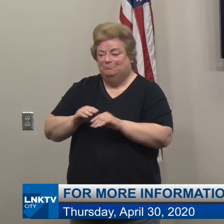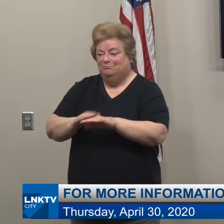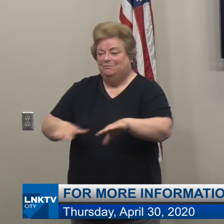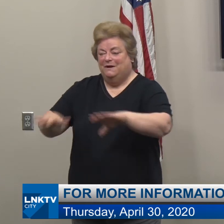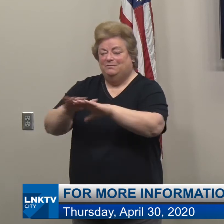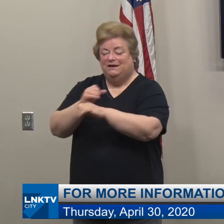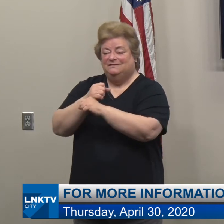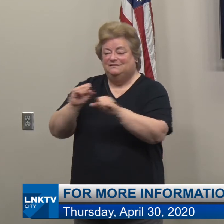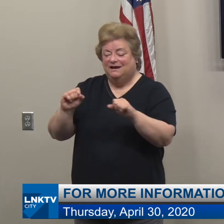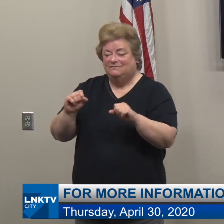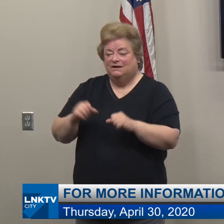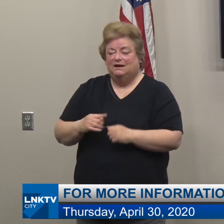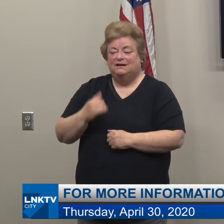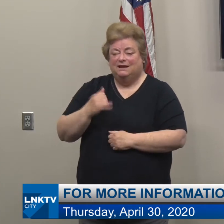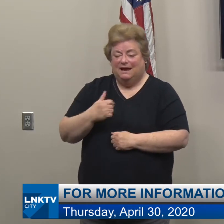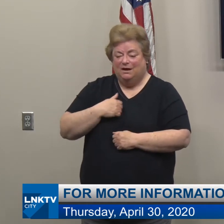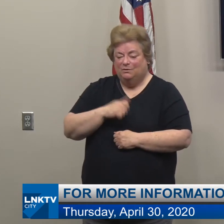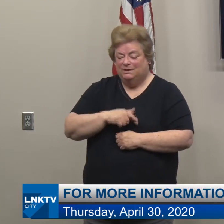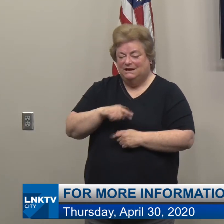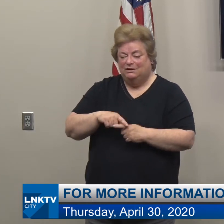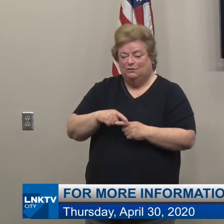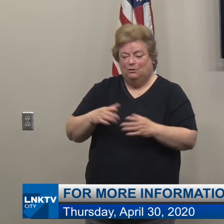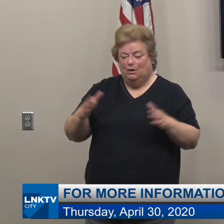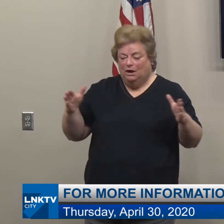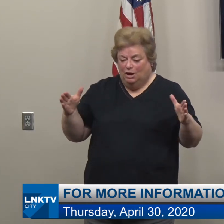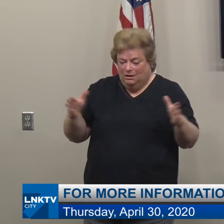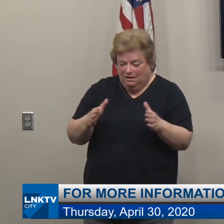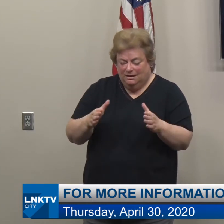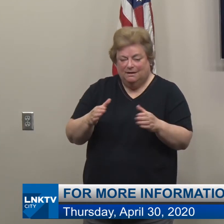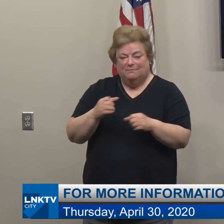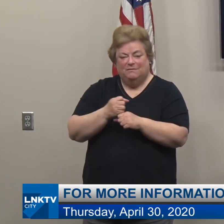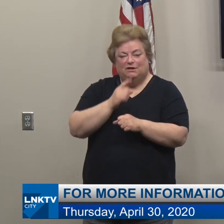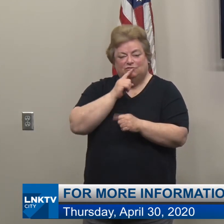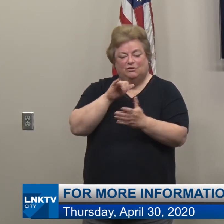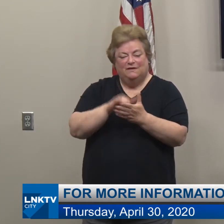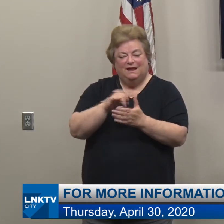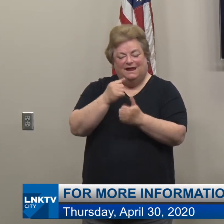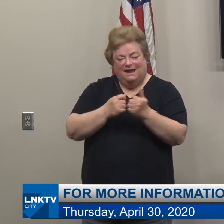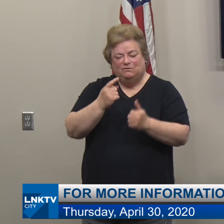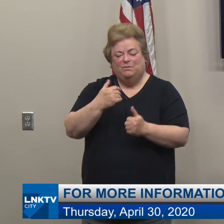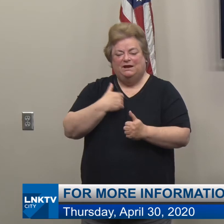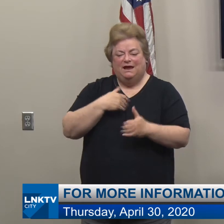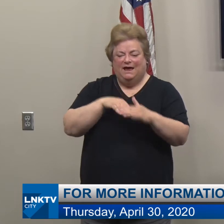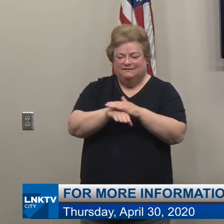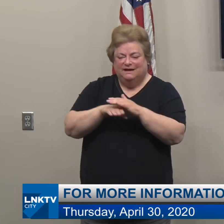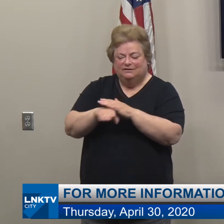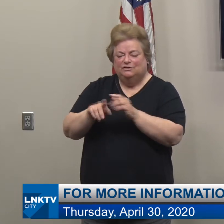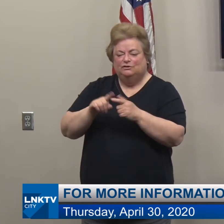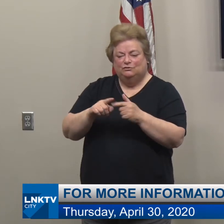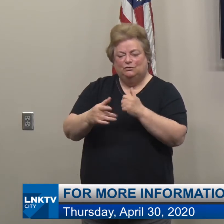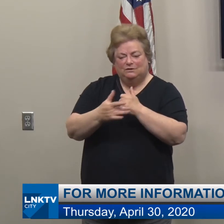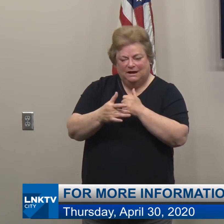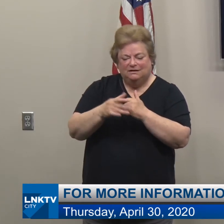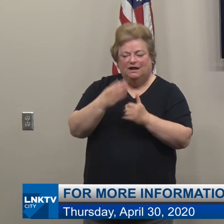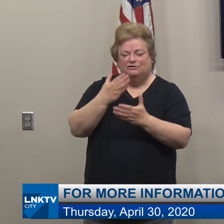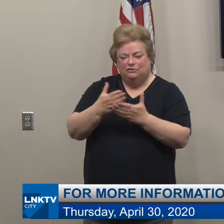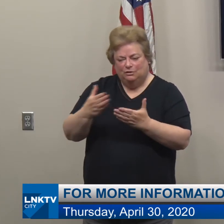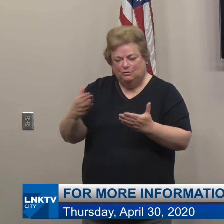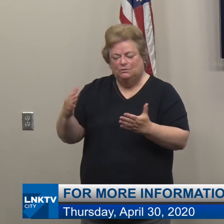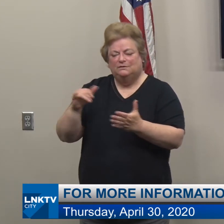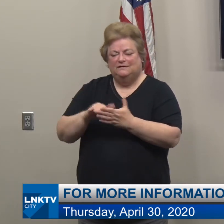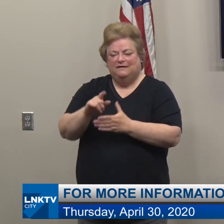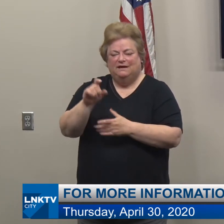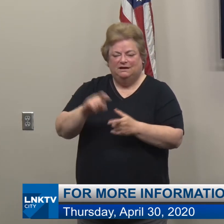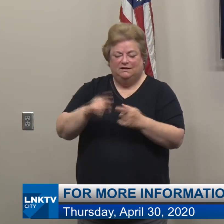been more important to close the digital divide and ensure that everyone has access to the technology and tools they need to